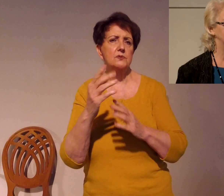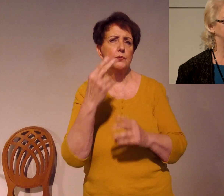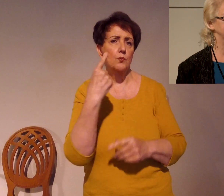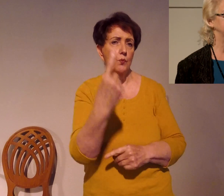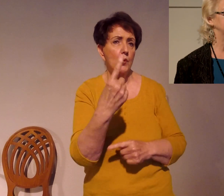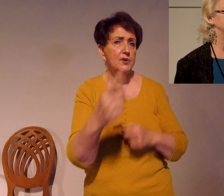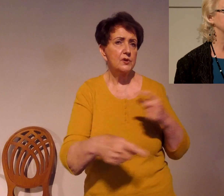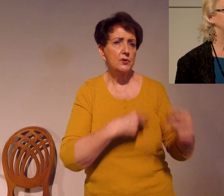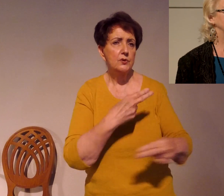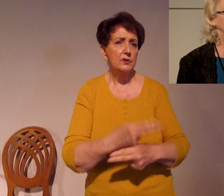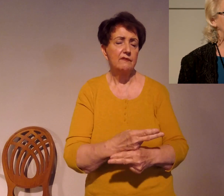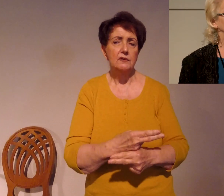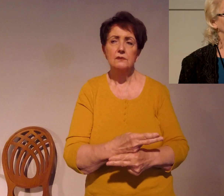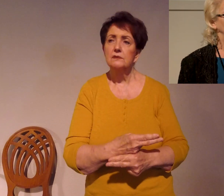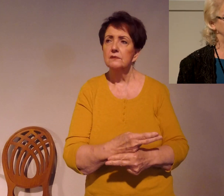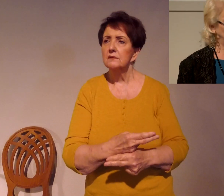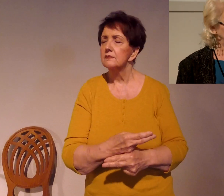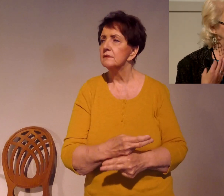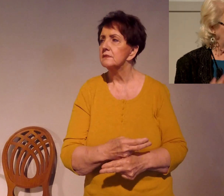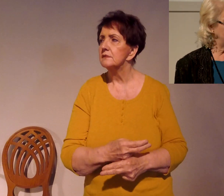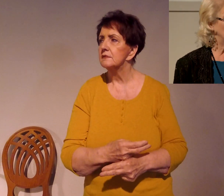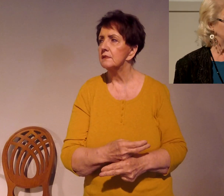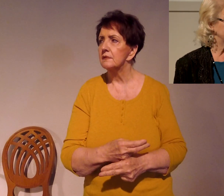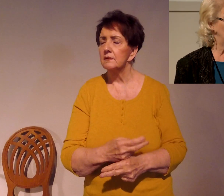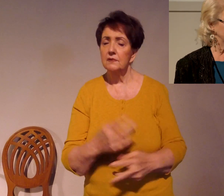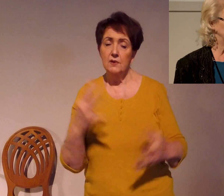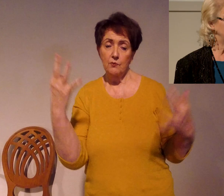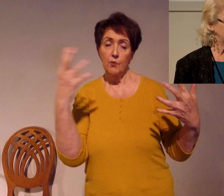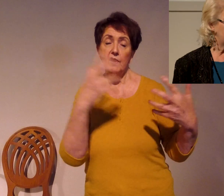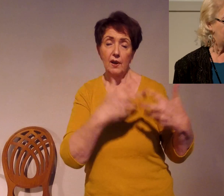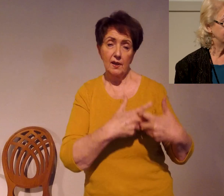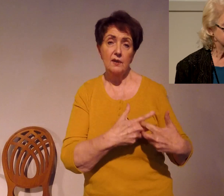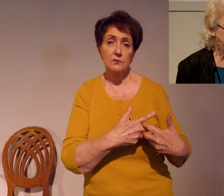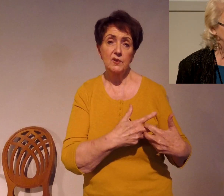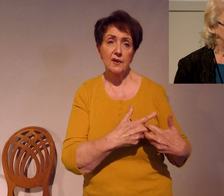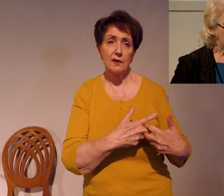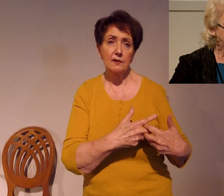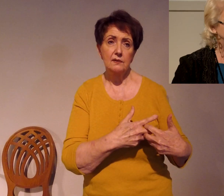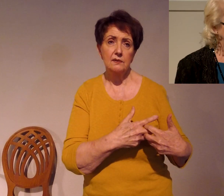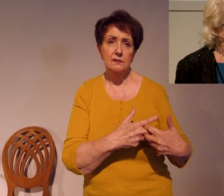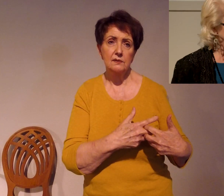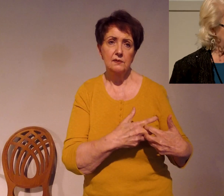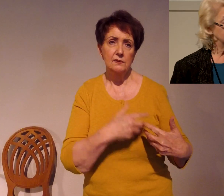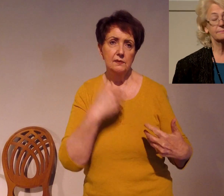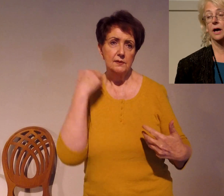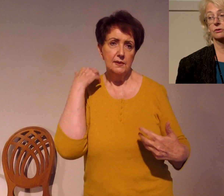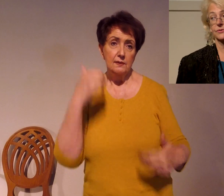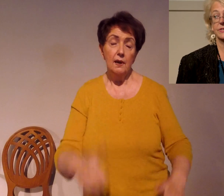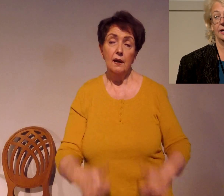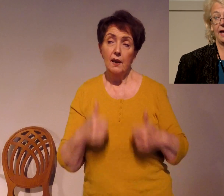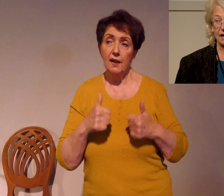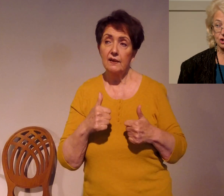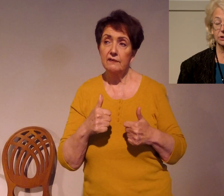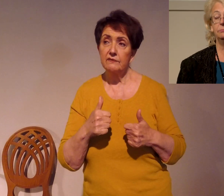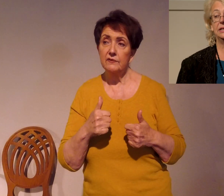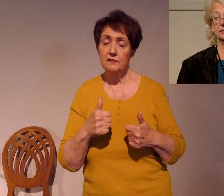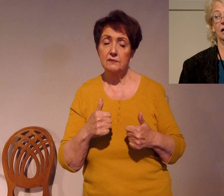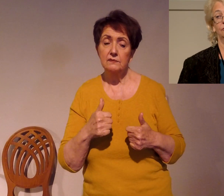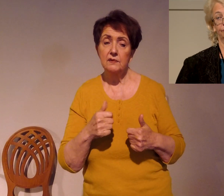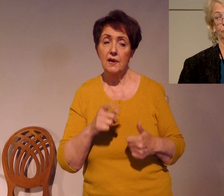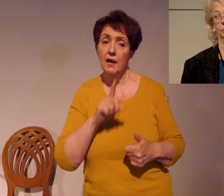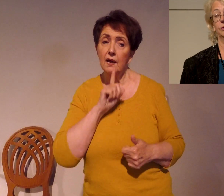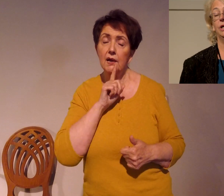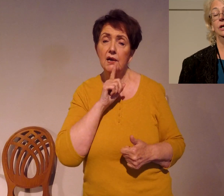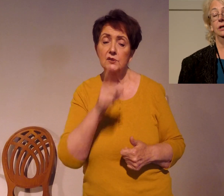week, how abundant it is. And if we align ourselves with that, life does, as Michael said, actually begin